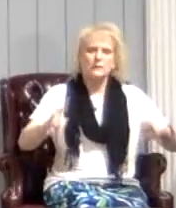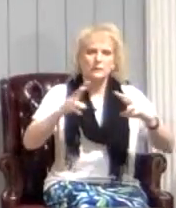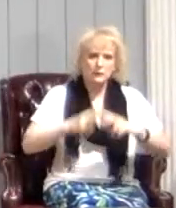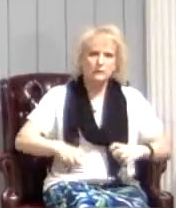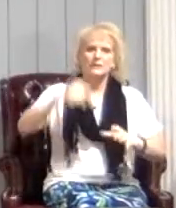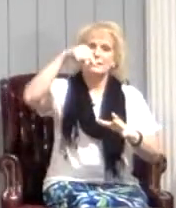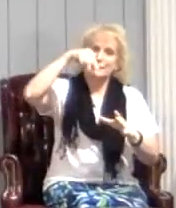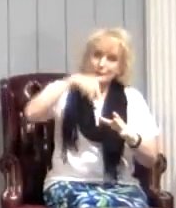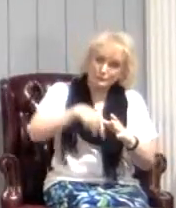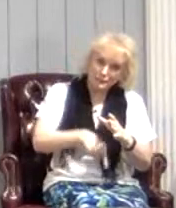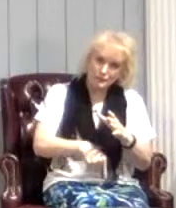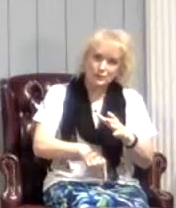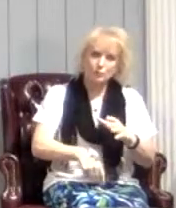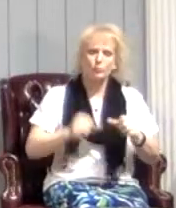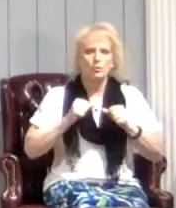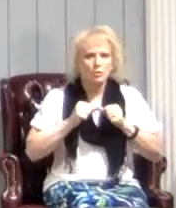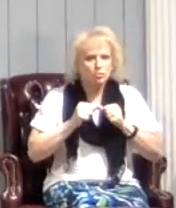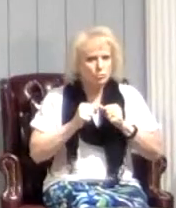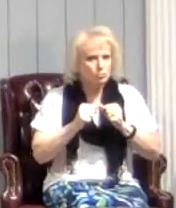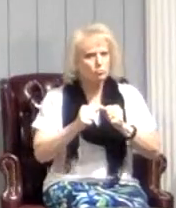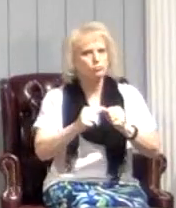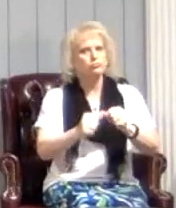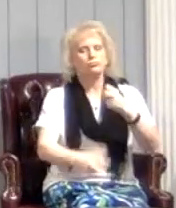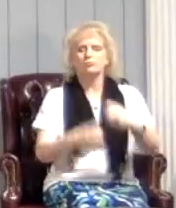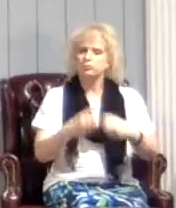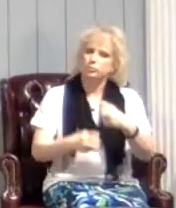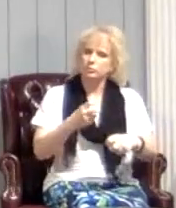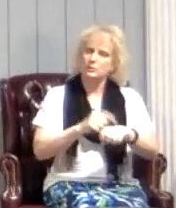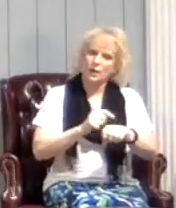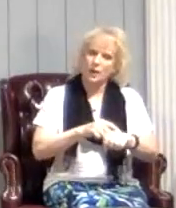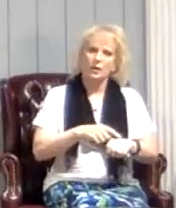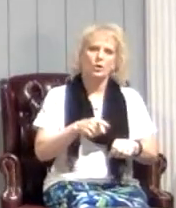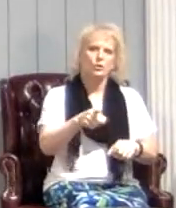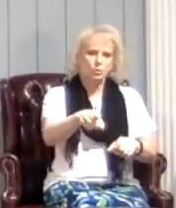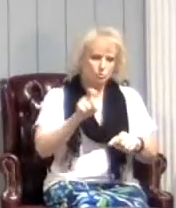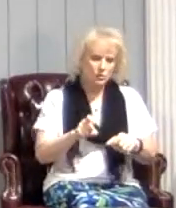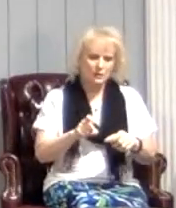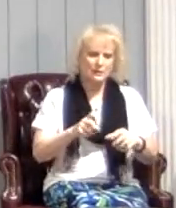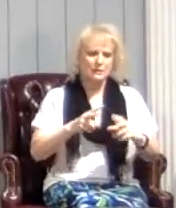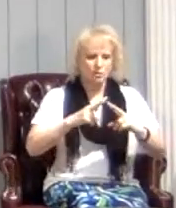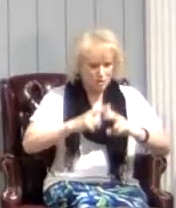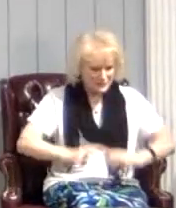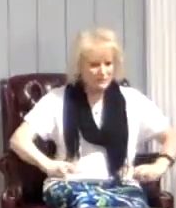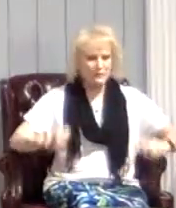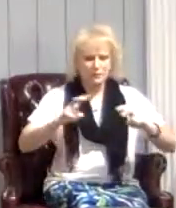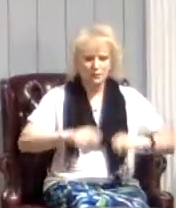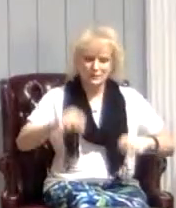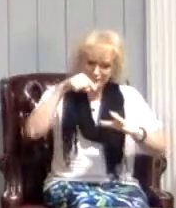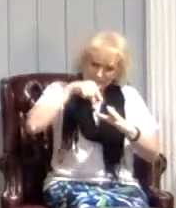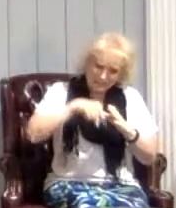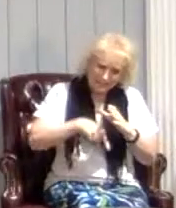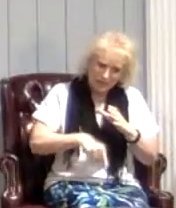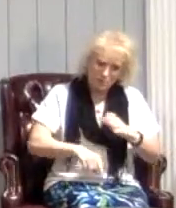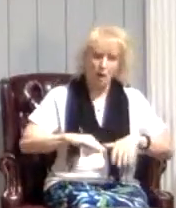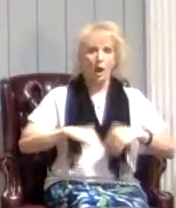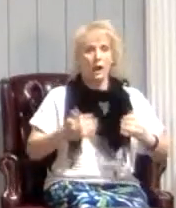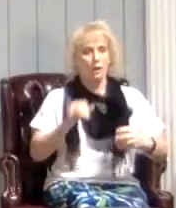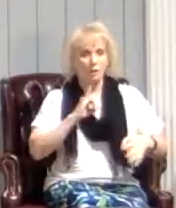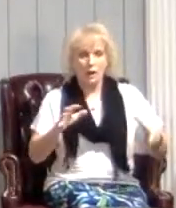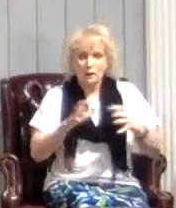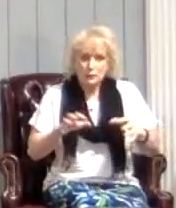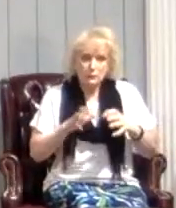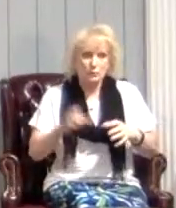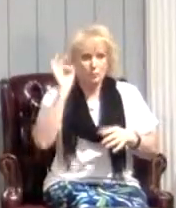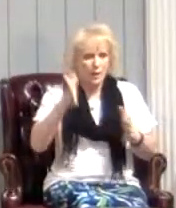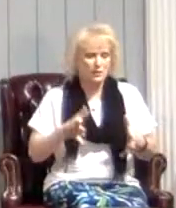dig deeper to live through troubles and times and difficult times. You've got to dig deeper. How do I do it, pastor? You don't understand